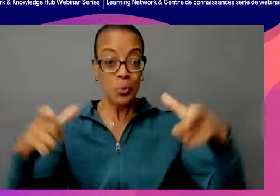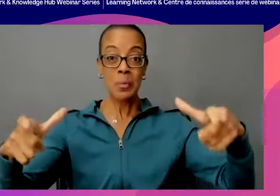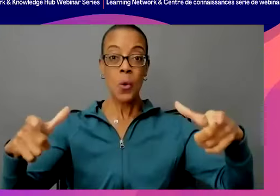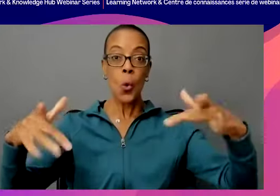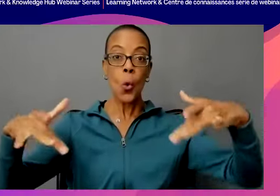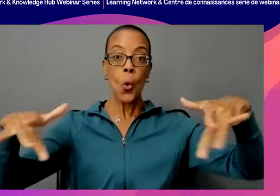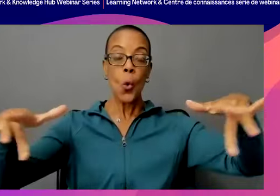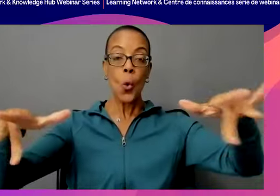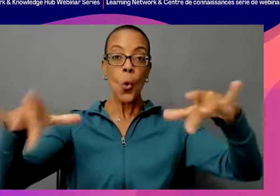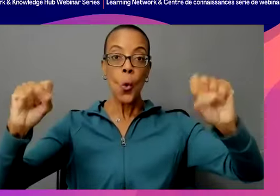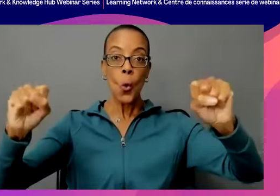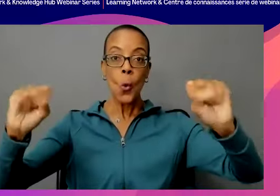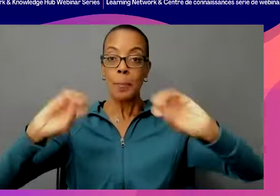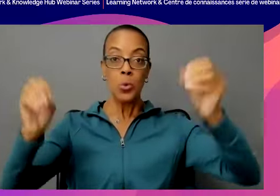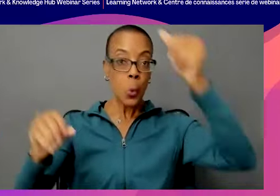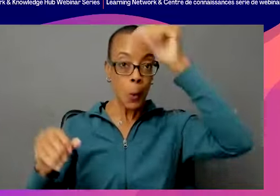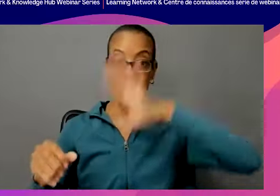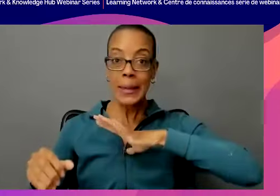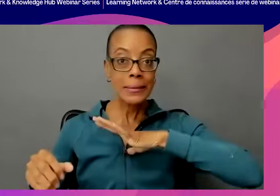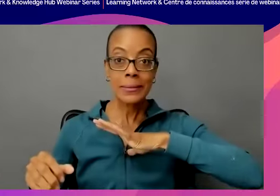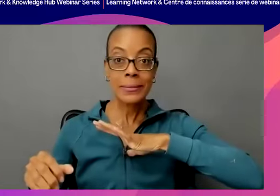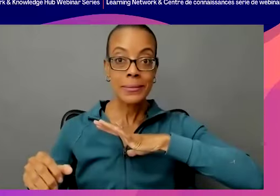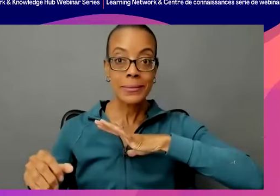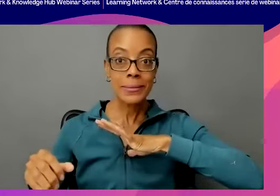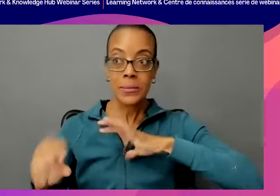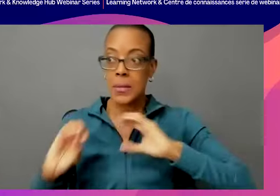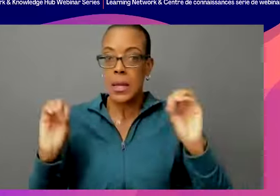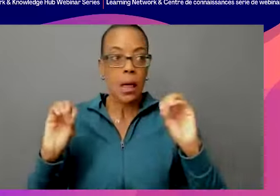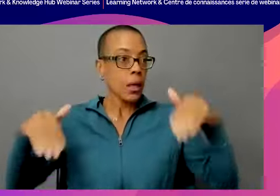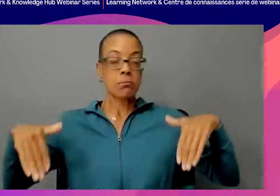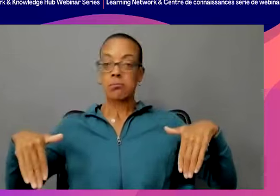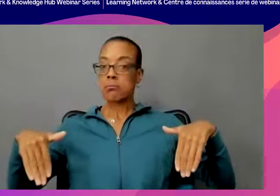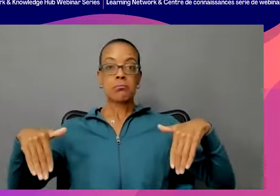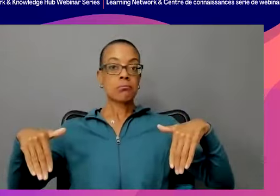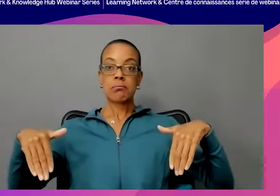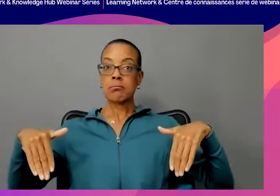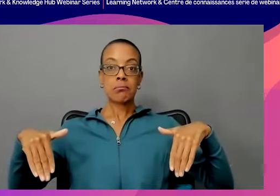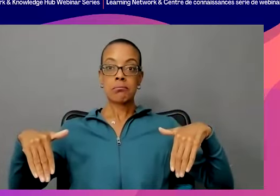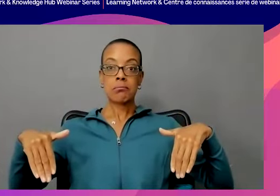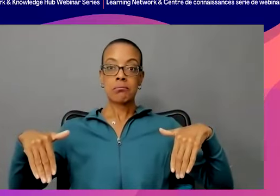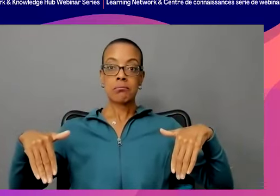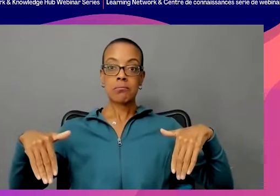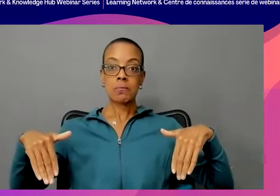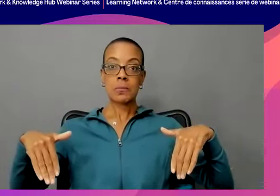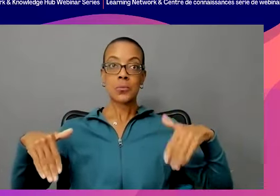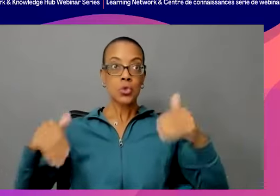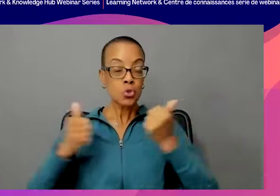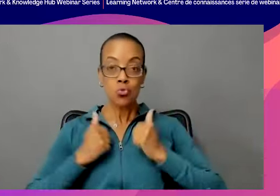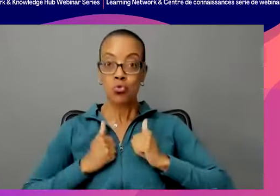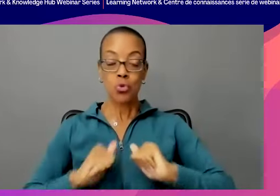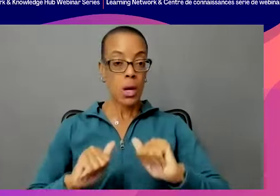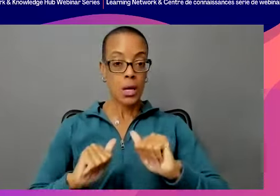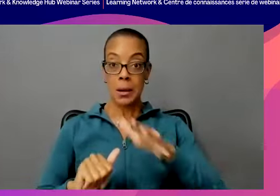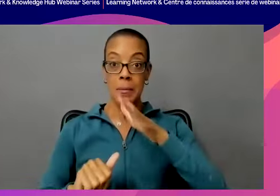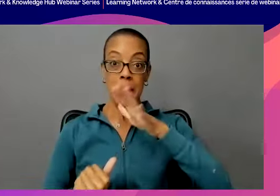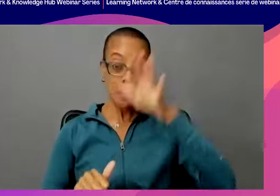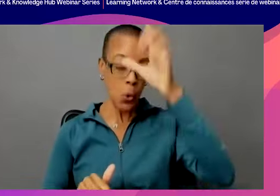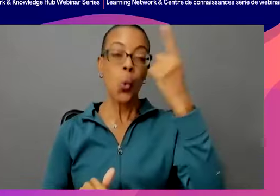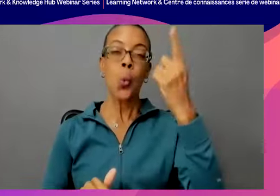us. And so now there is nothing left for the men to do. So just trying to be parents. One of our